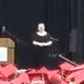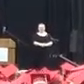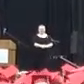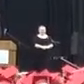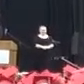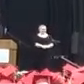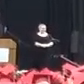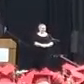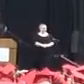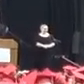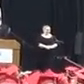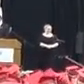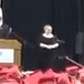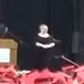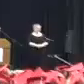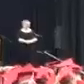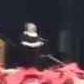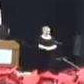Okay.